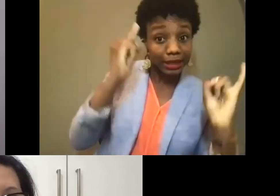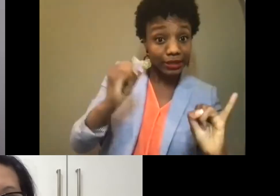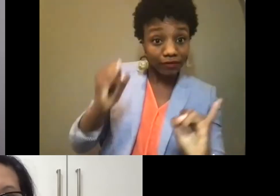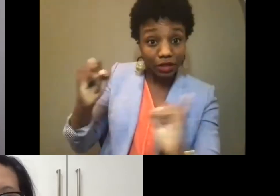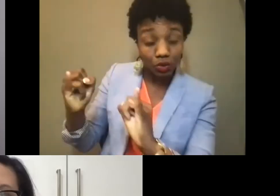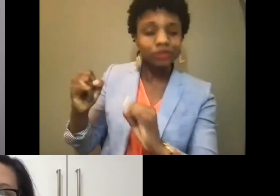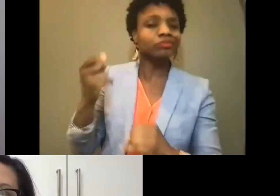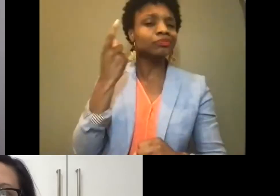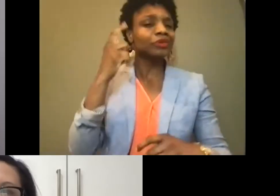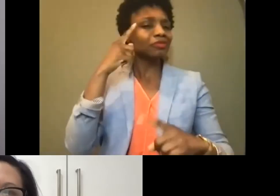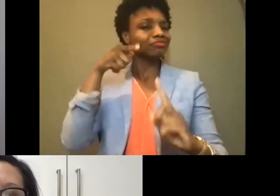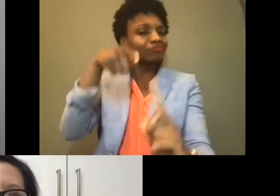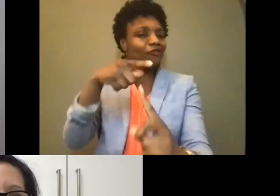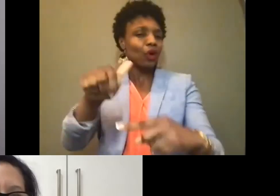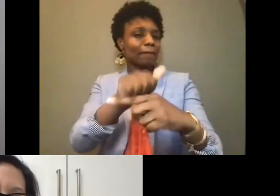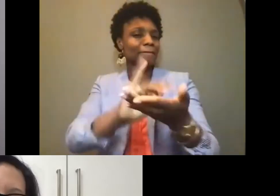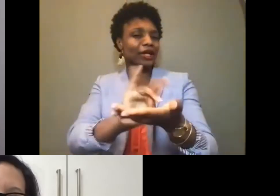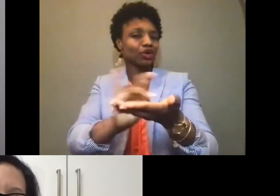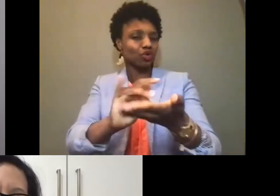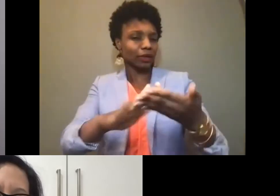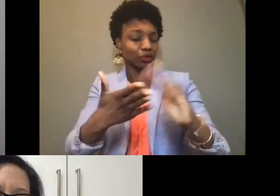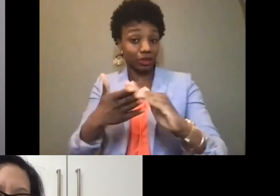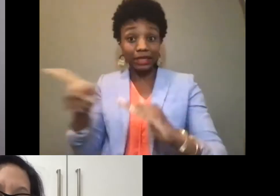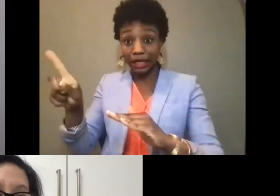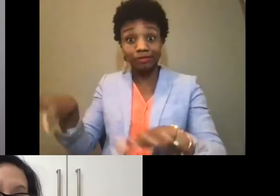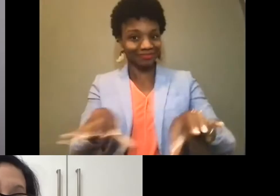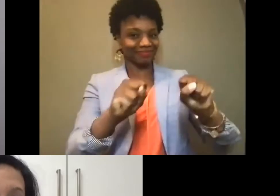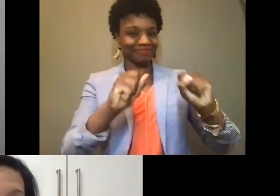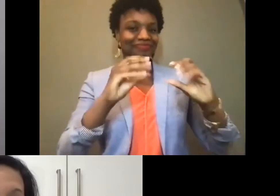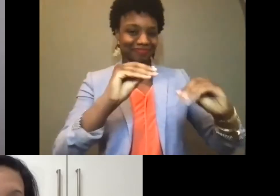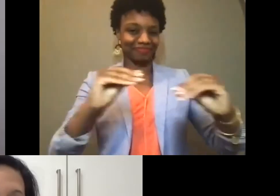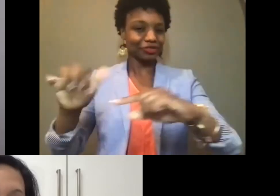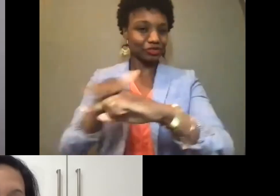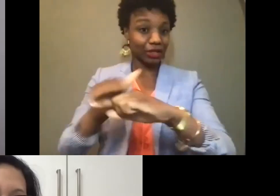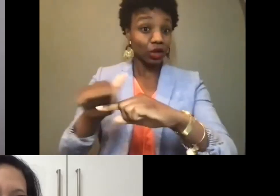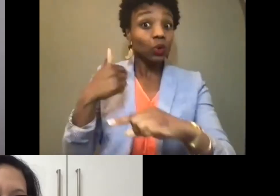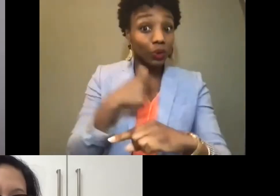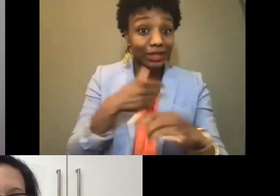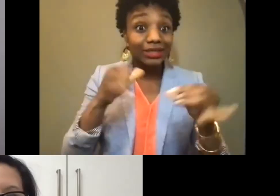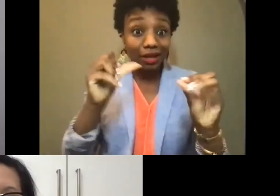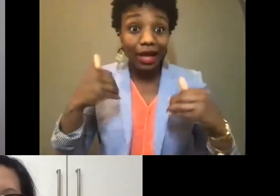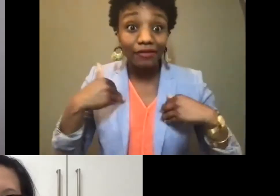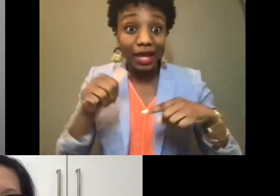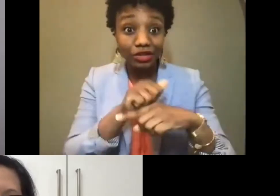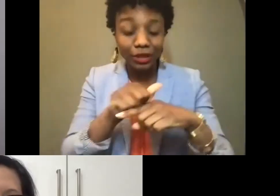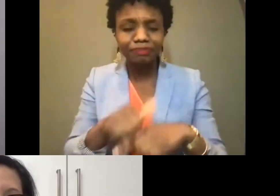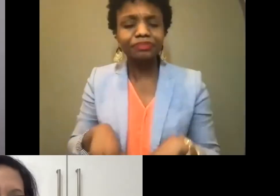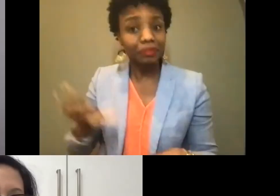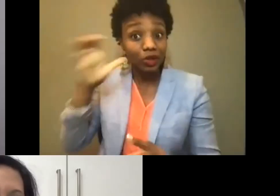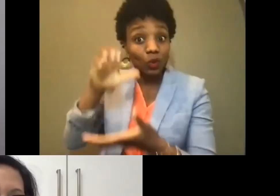the medical community. He did provide that, and we still have that training. I reached out to Margie to see if we could have